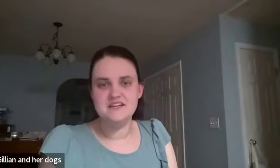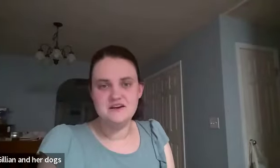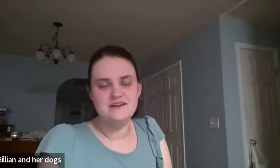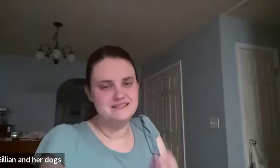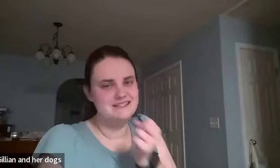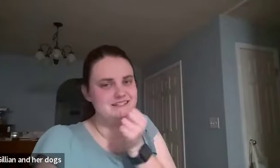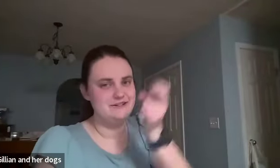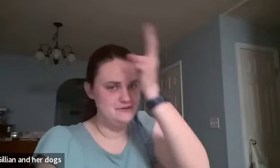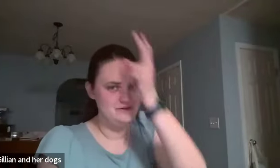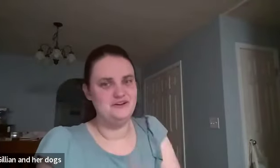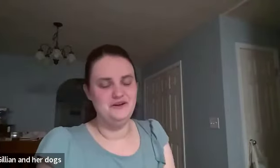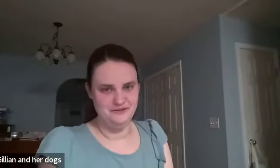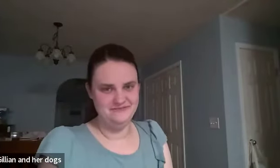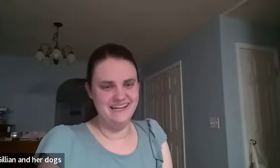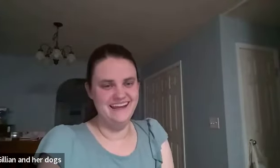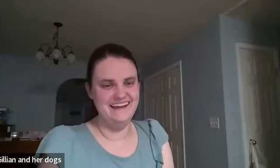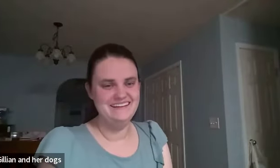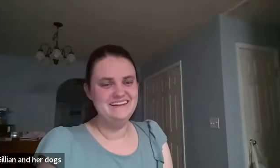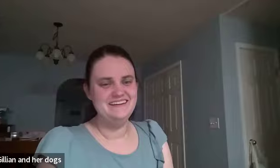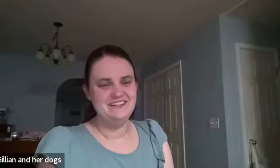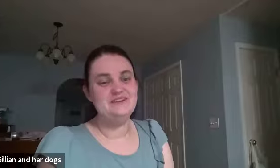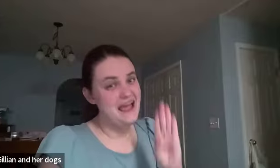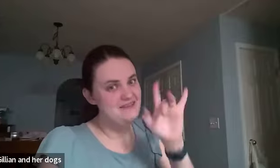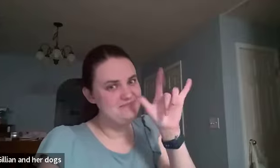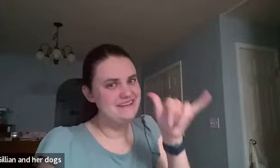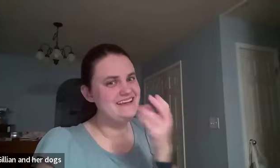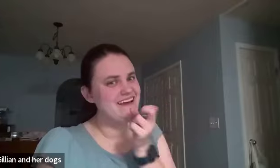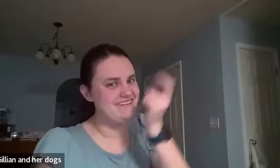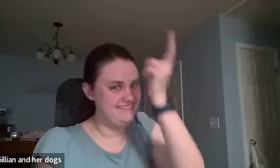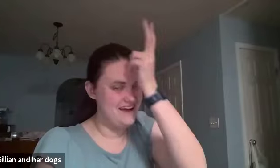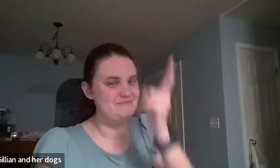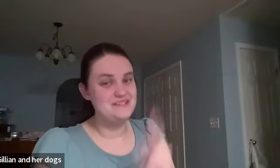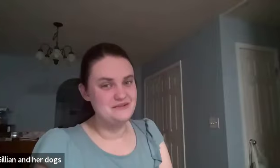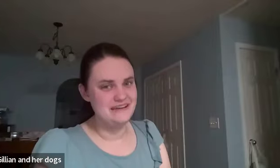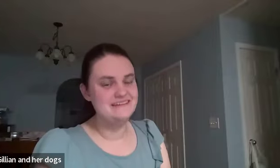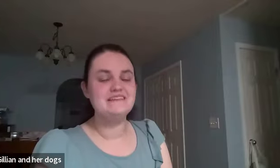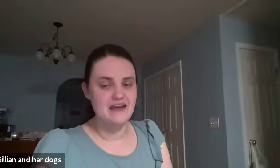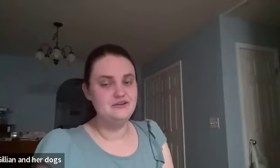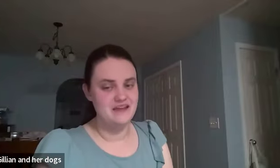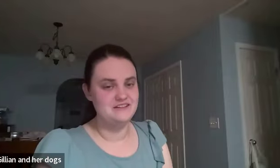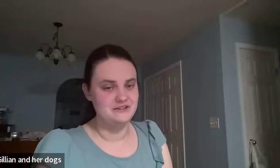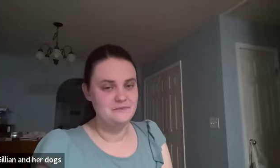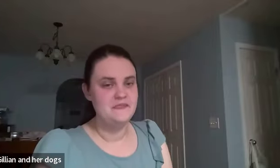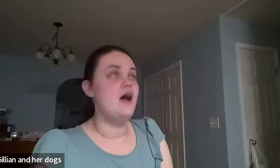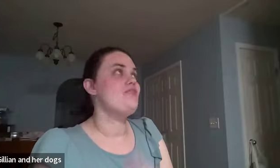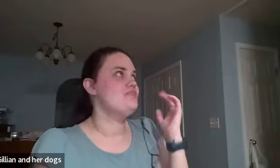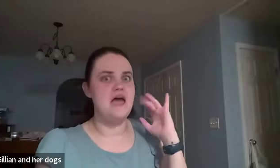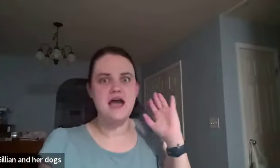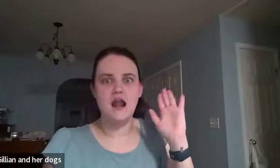Billy goat is still goat. You can add Billy goat to it. That you can do. That